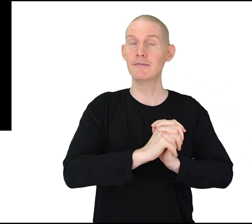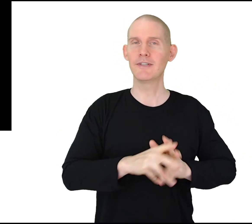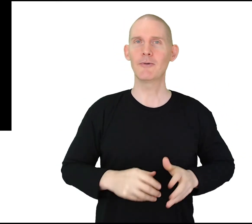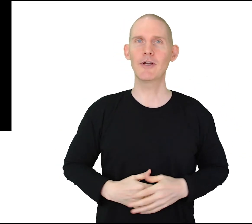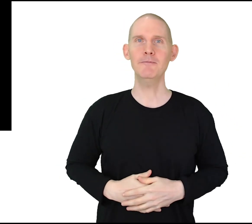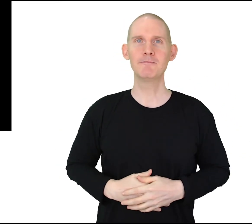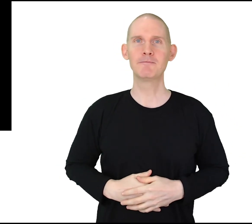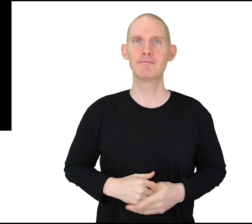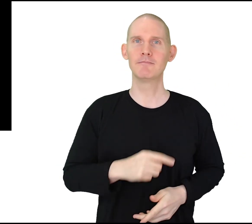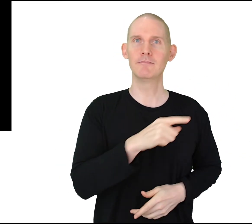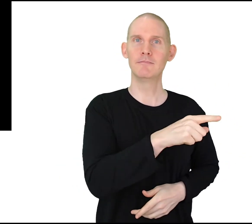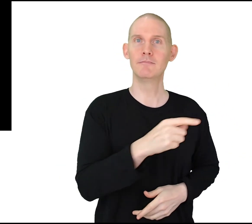we go.